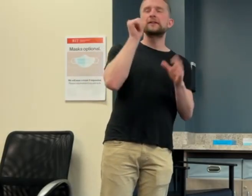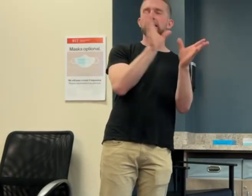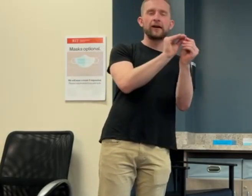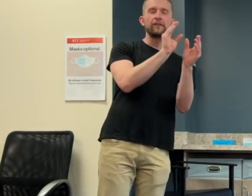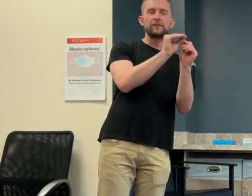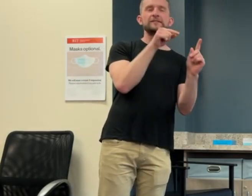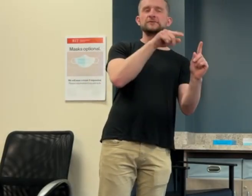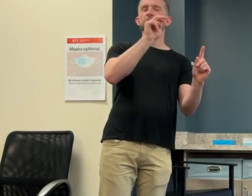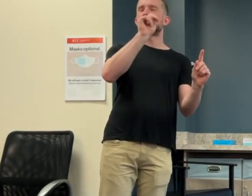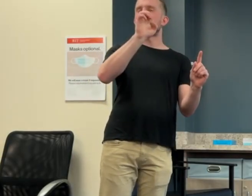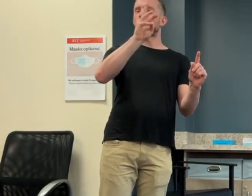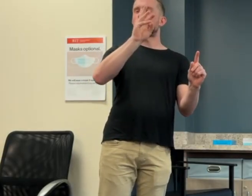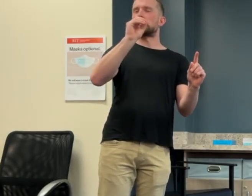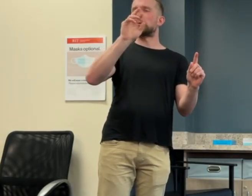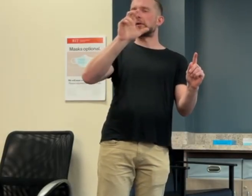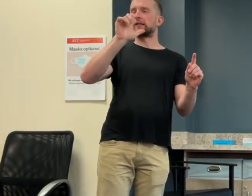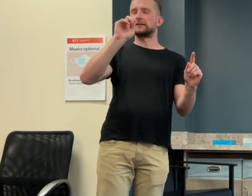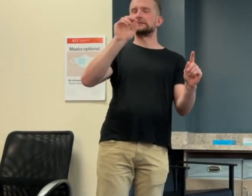won't.